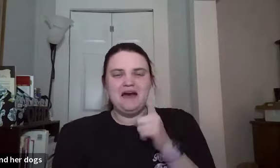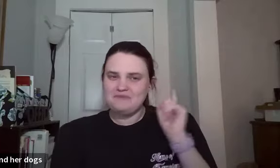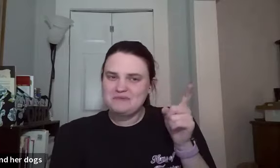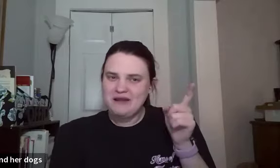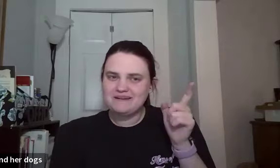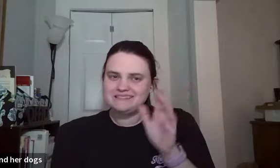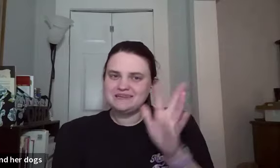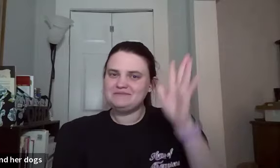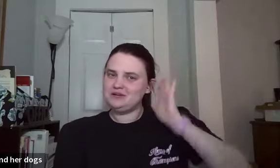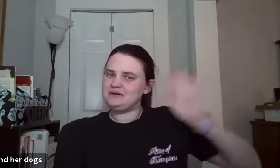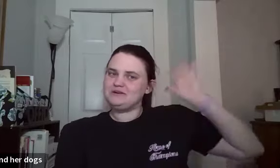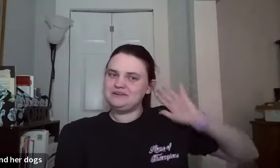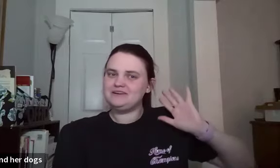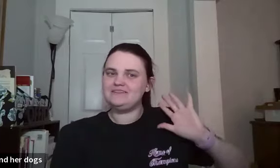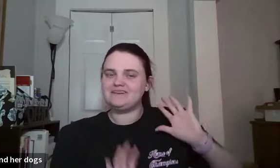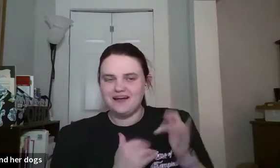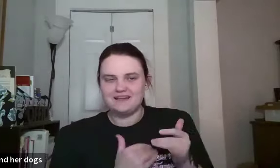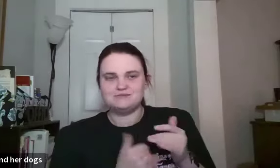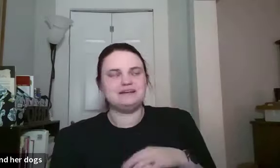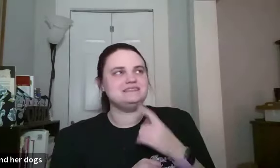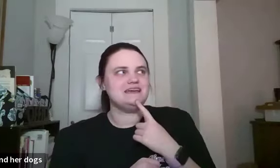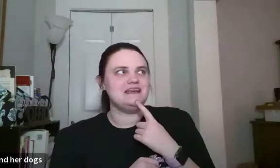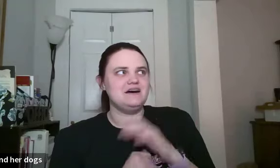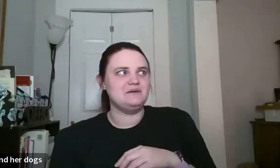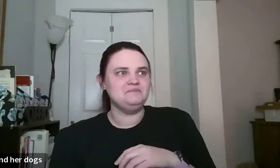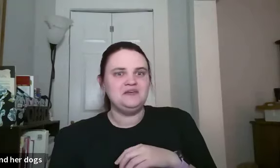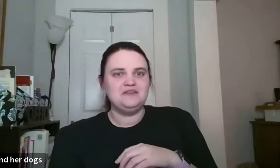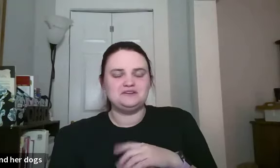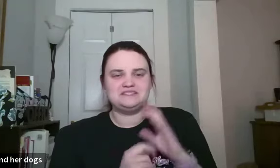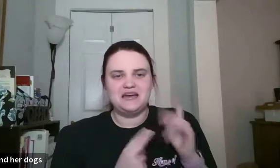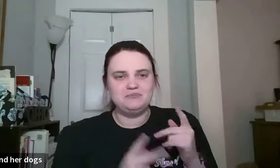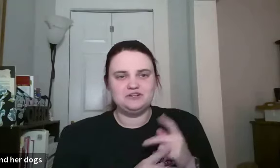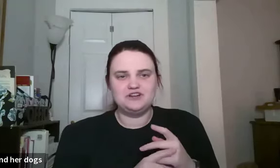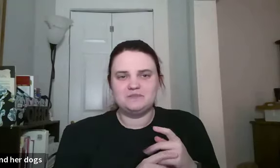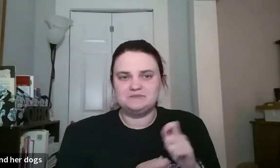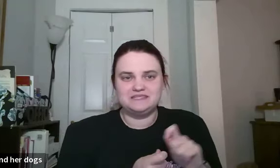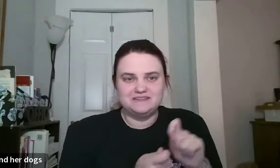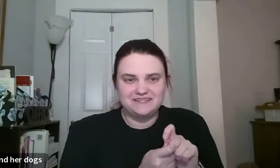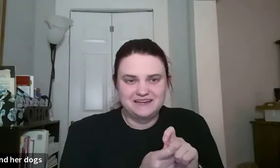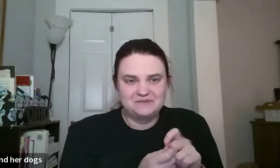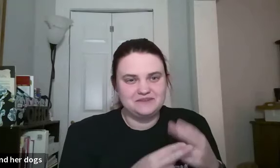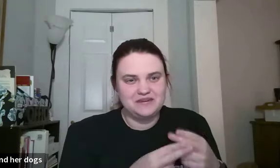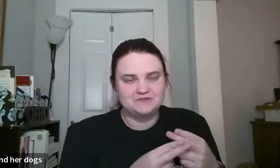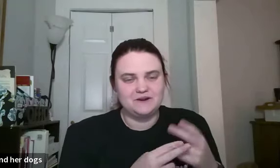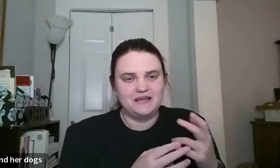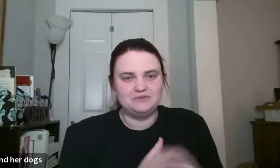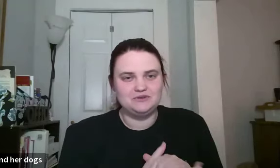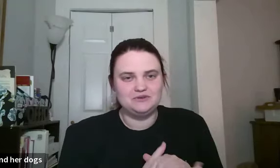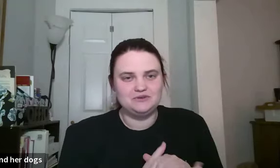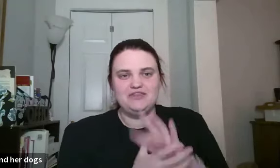Remember how I said a little bit earlier in the class when I said there's a type when you're talking about specific types of names for animals